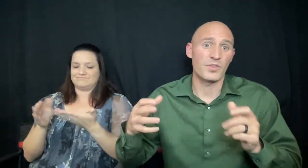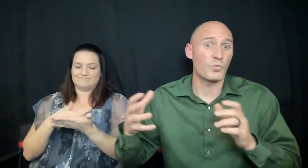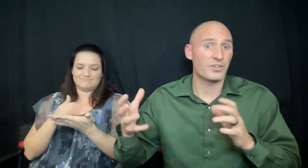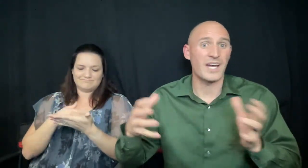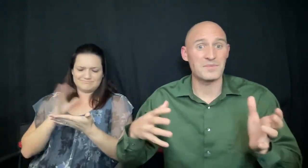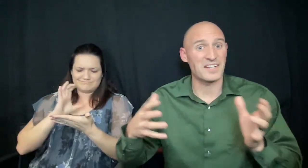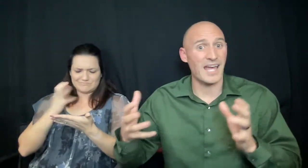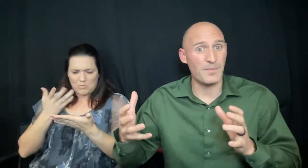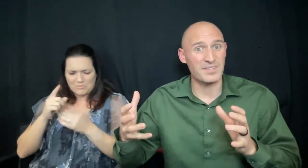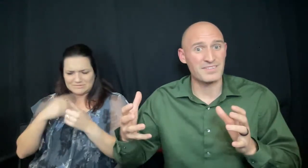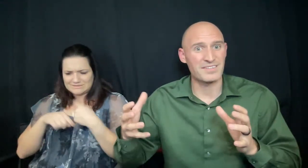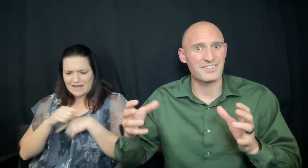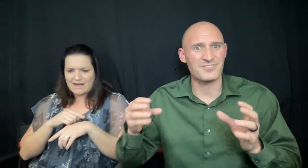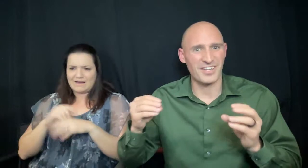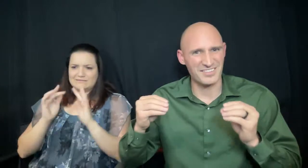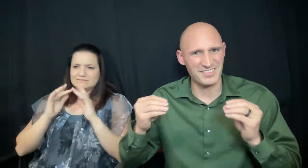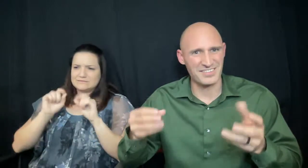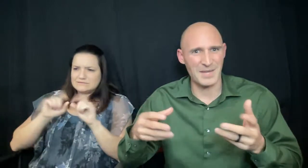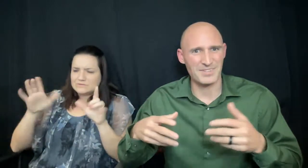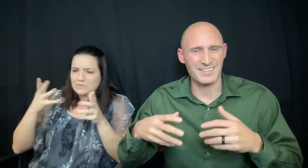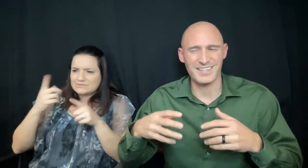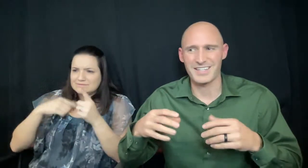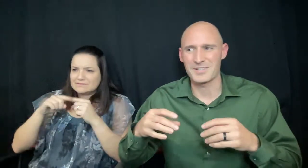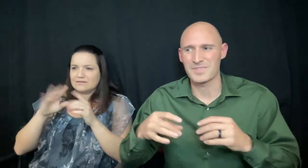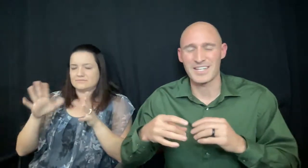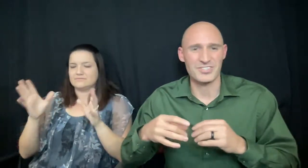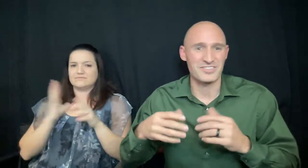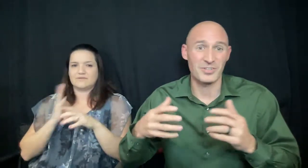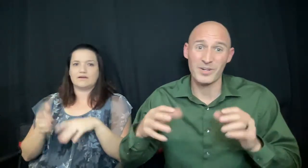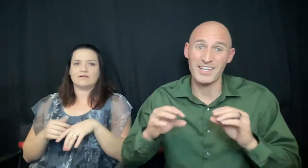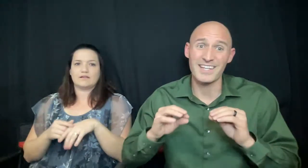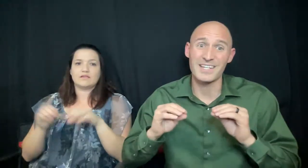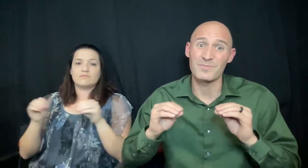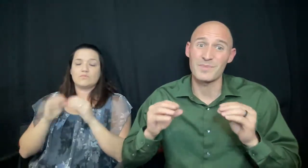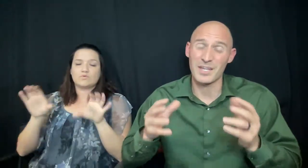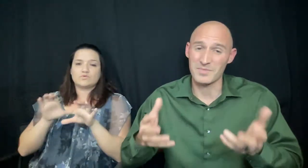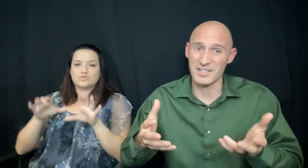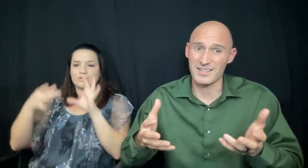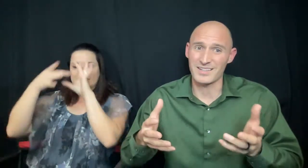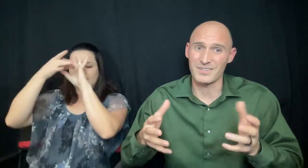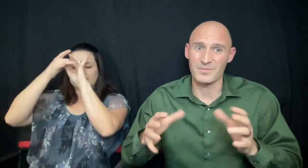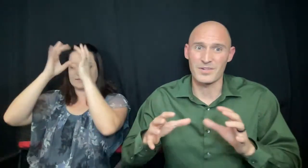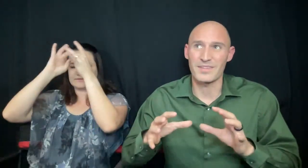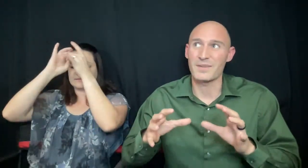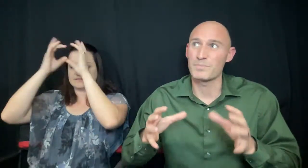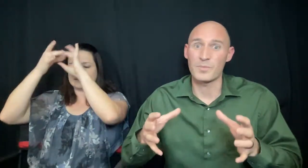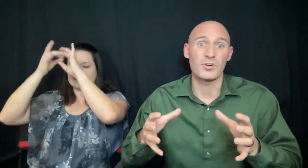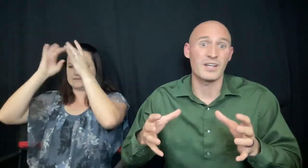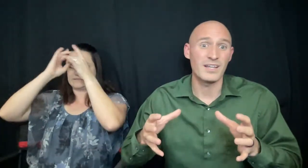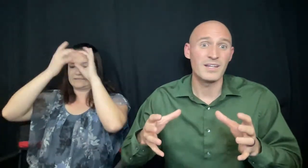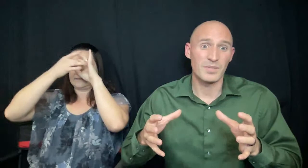more times that happens, it strengthens the synaptic connections in your brain, and it becomes that memory becomes